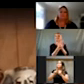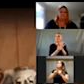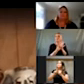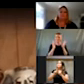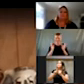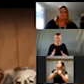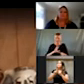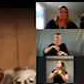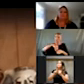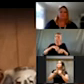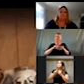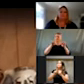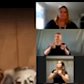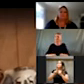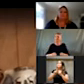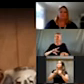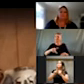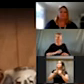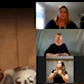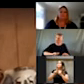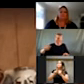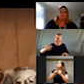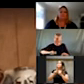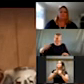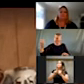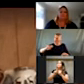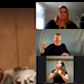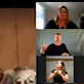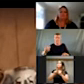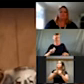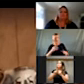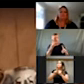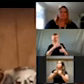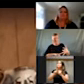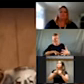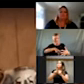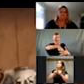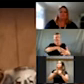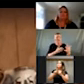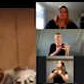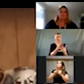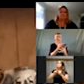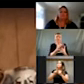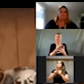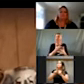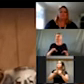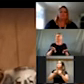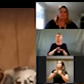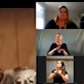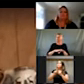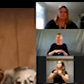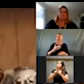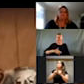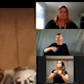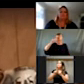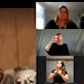a system for us to send in reports of access barriers, in the knowledge that our reports won't just get received, but